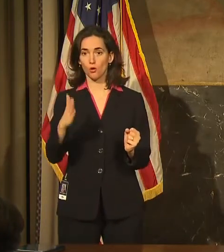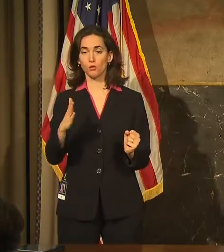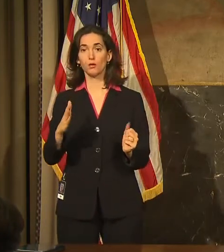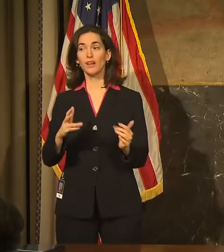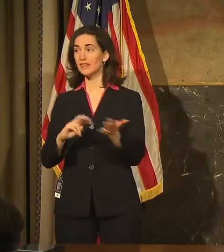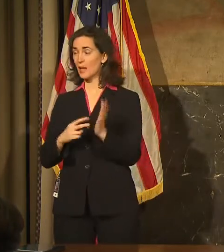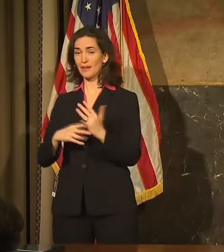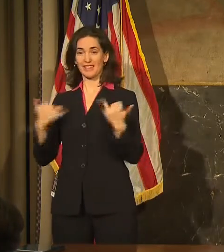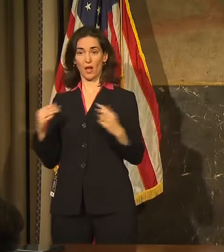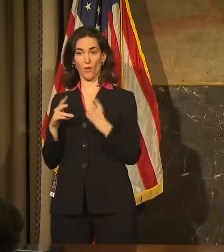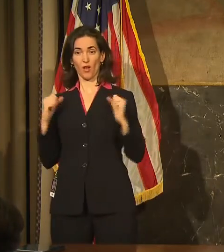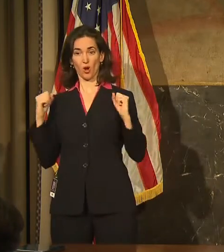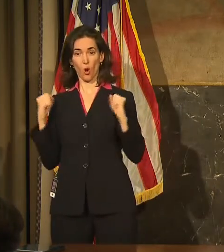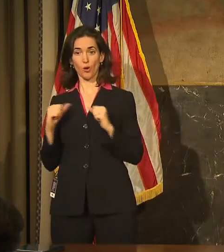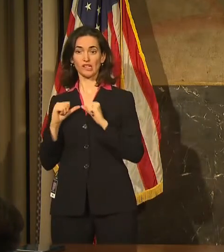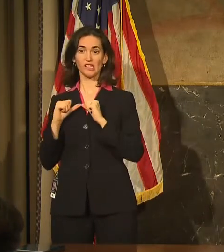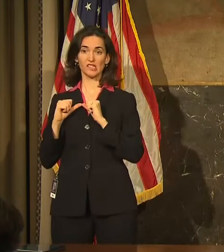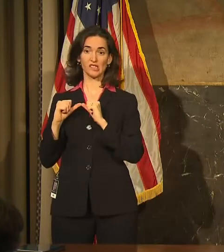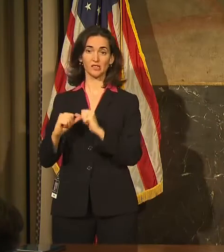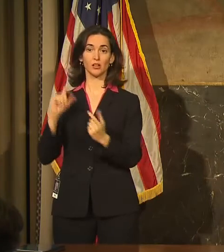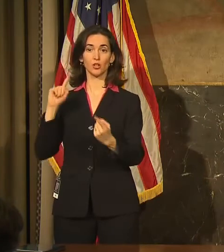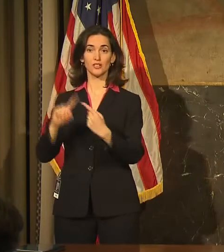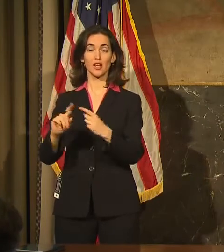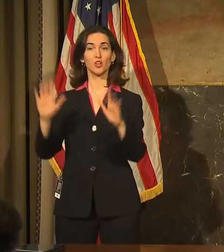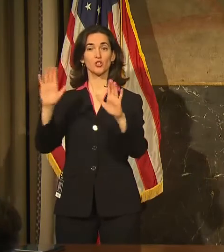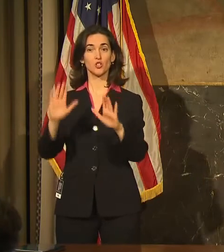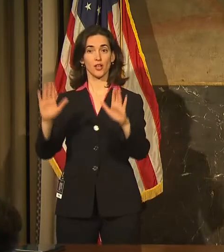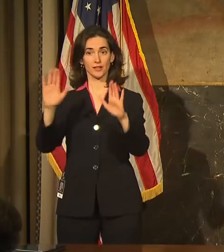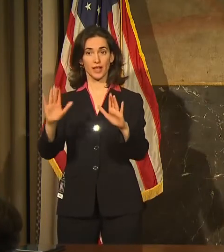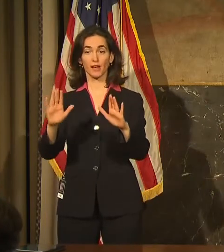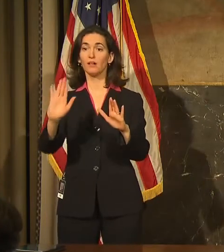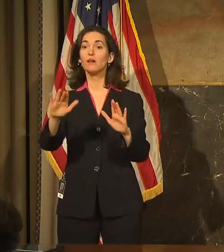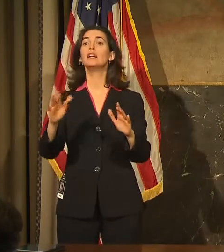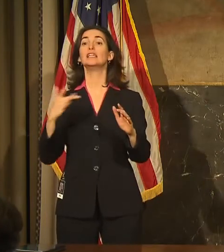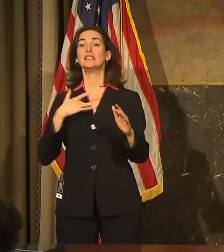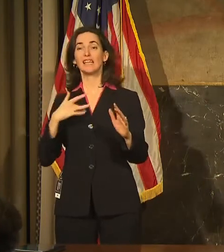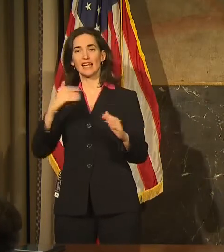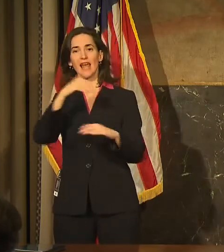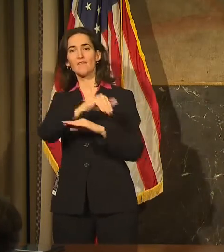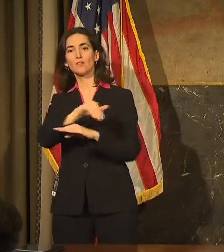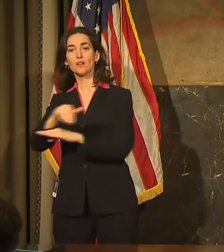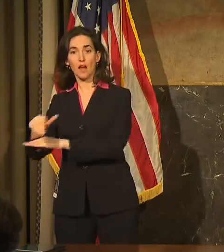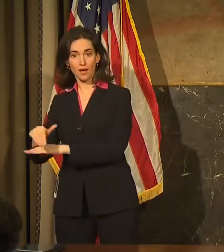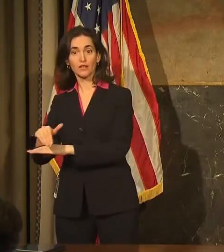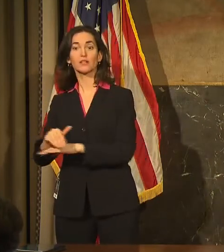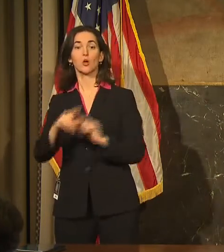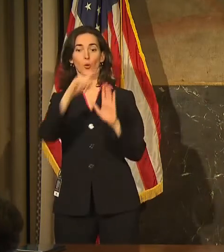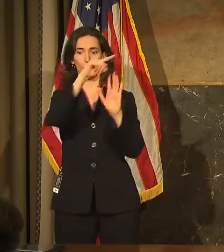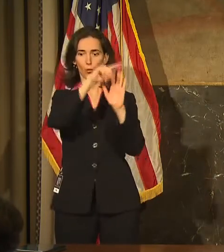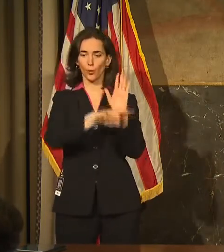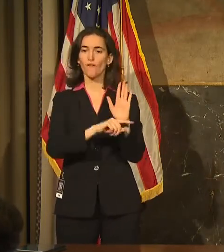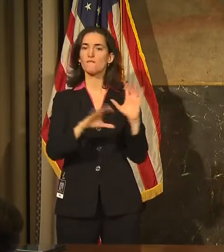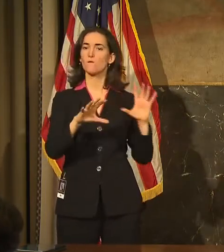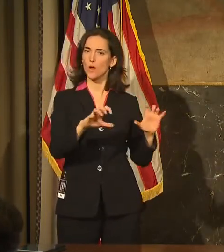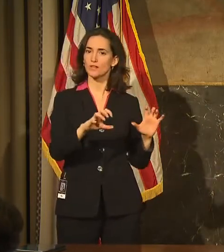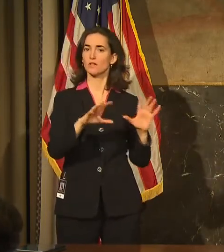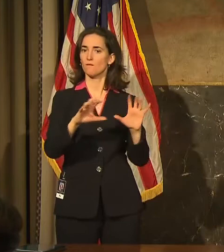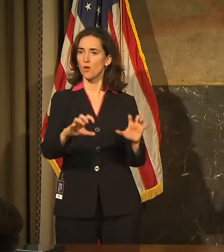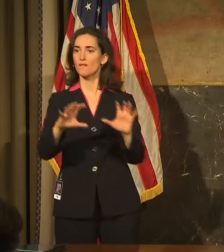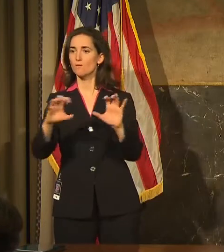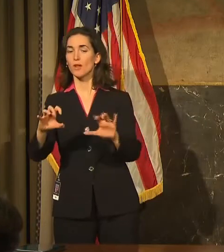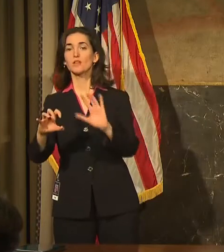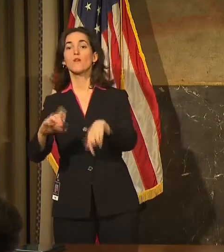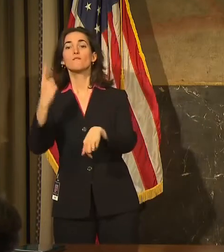Sunday. Sunday will be the first time that the overnight lows don't get to freezing anywhere in the state of Louisiana. And so that's